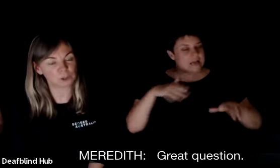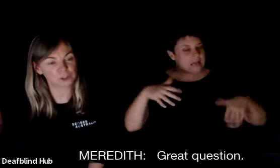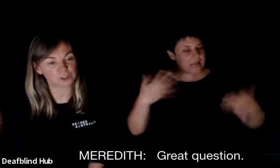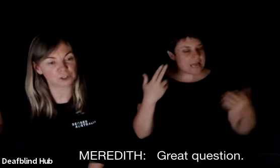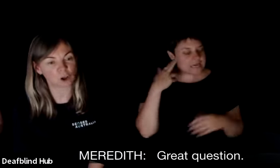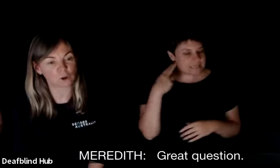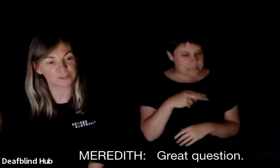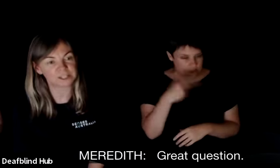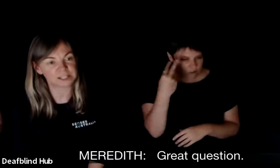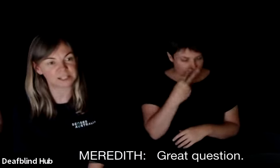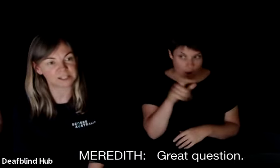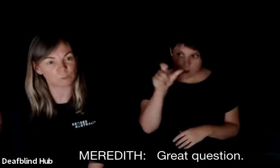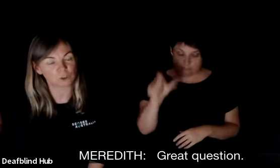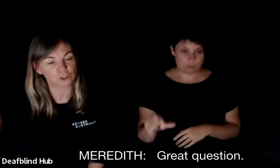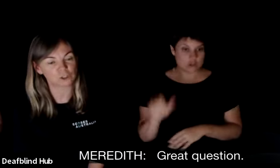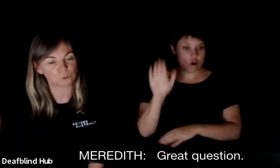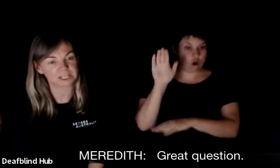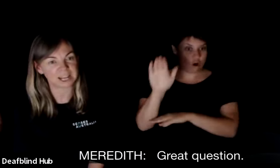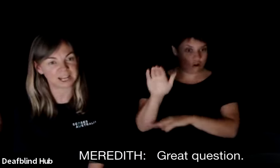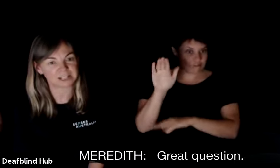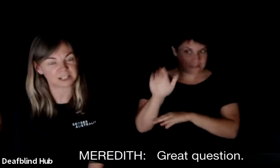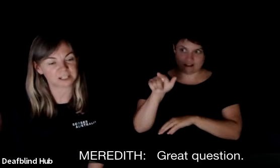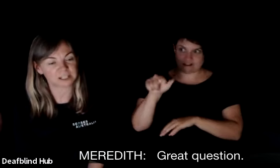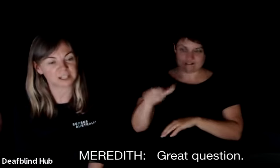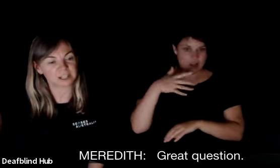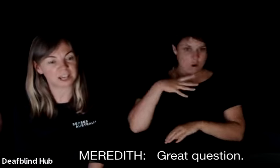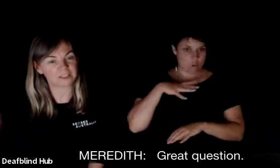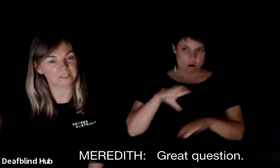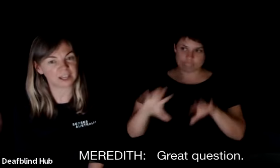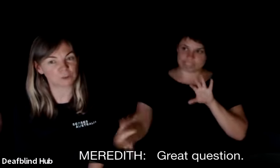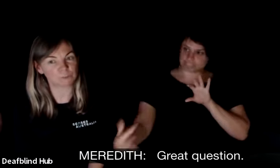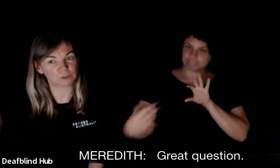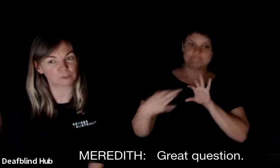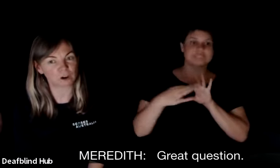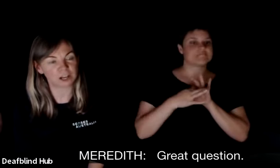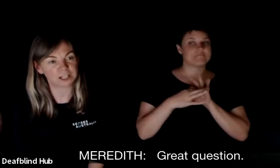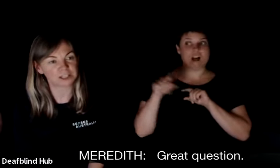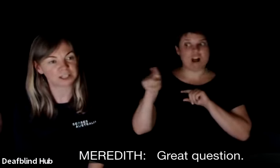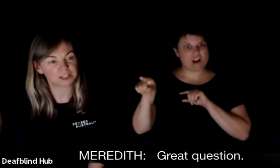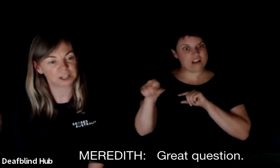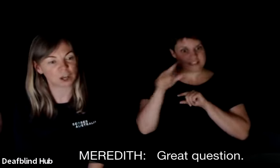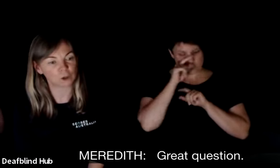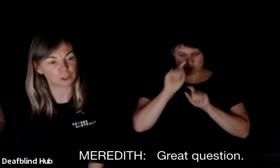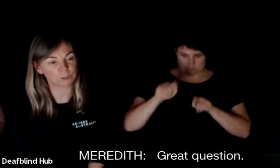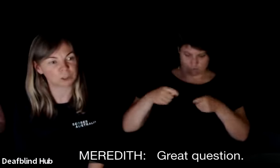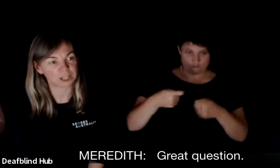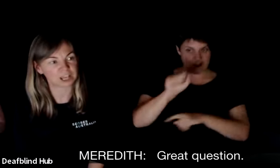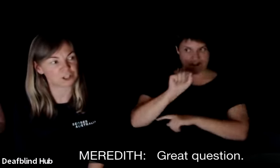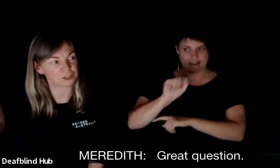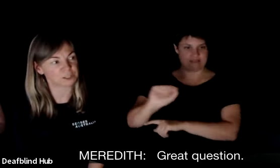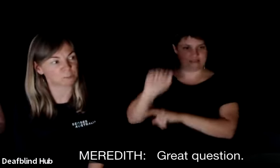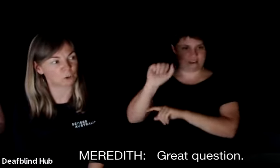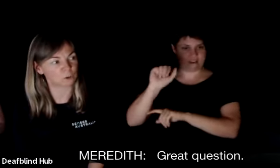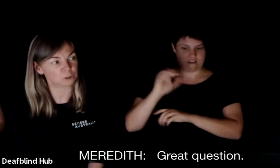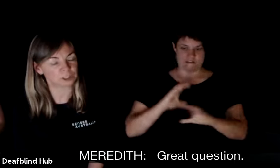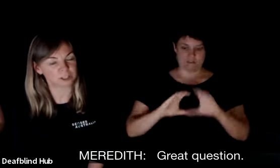deafblind person overseas wanted to attend and they could provide their own